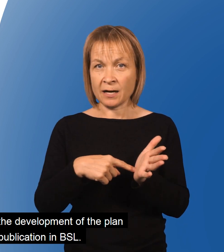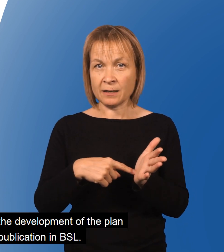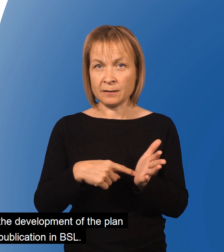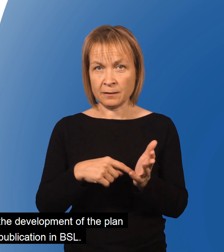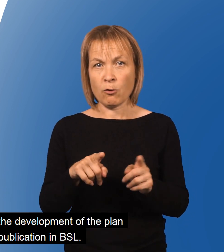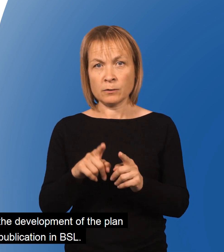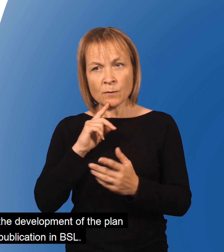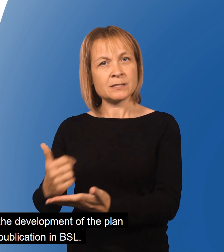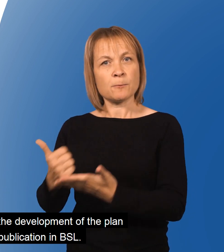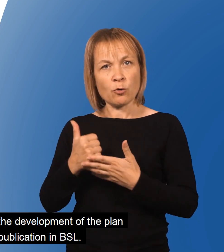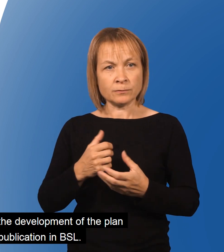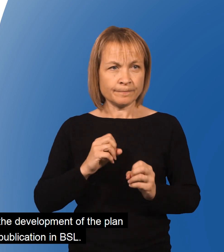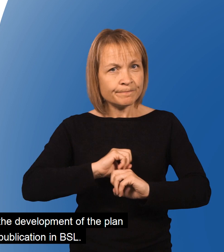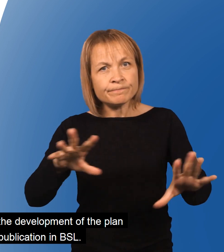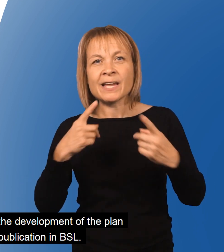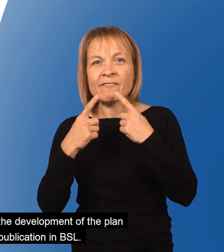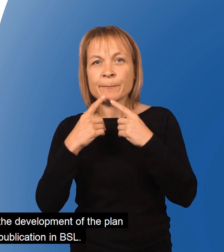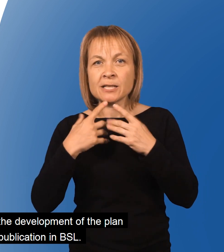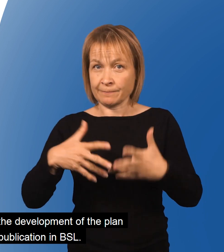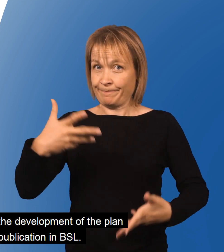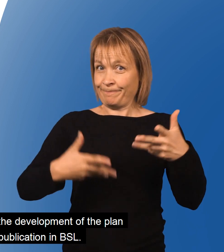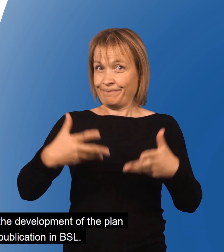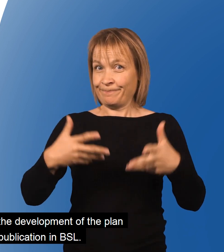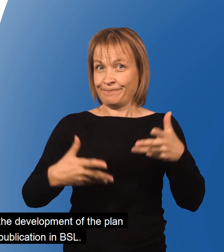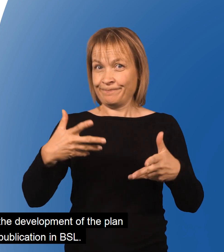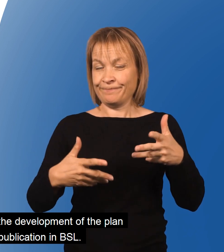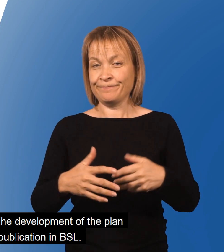will also support publication in BSL.